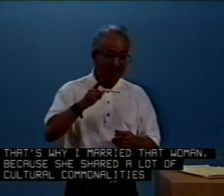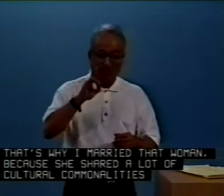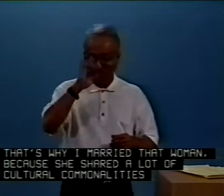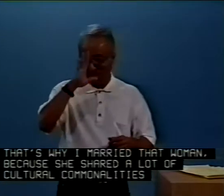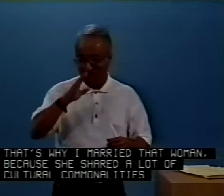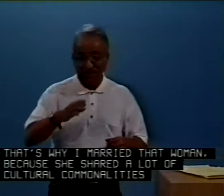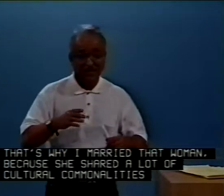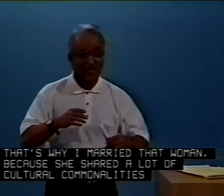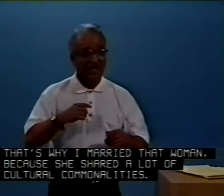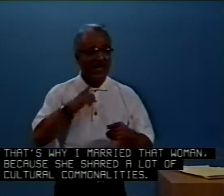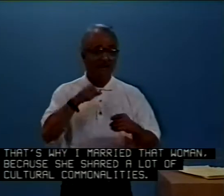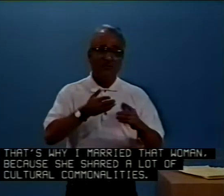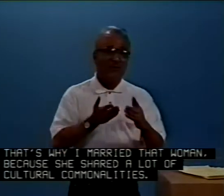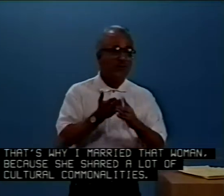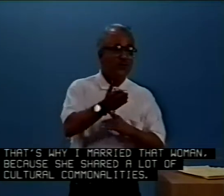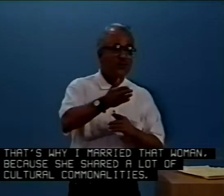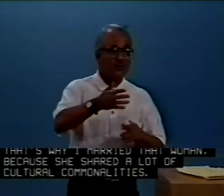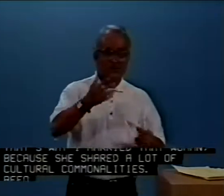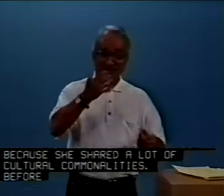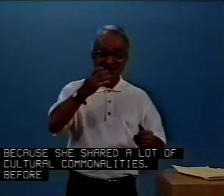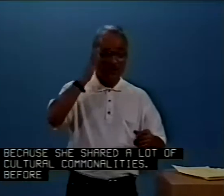Before getting married, I went through hell, so to speak.